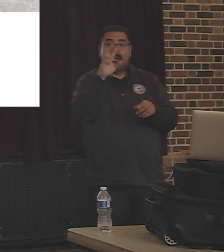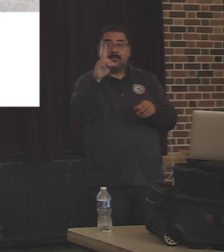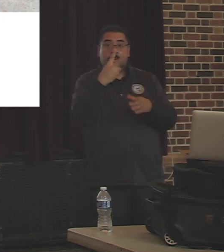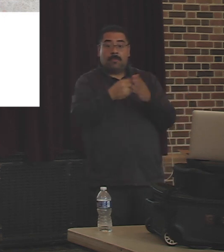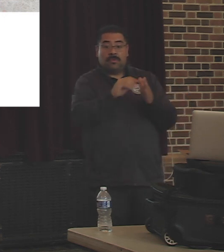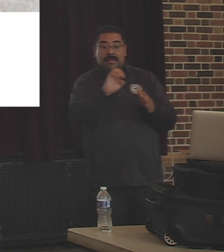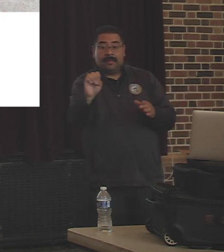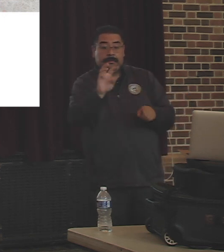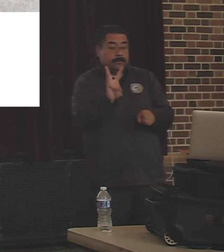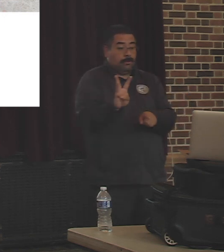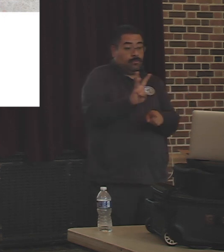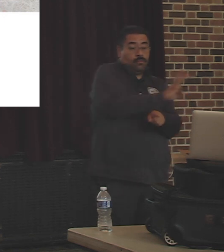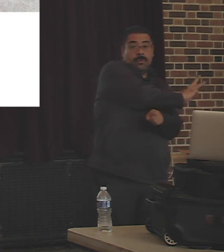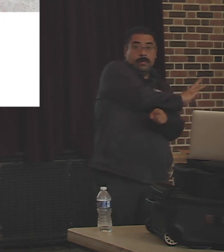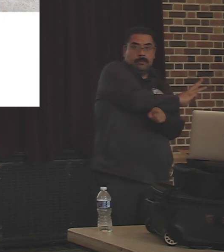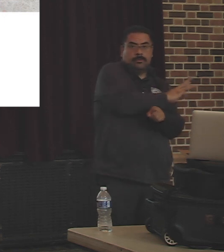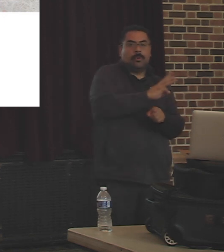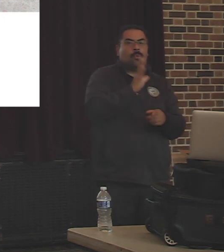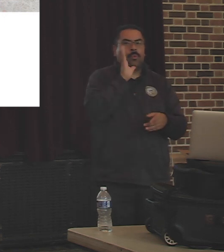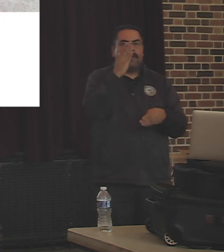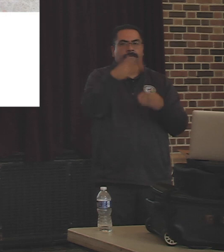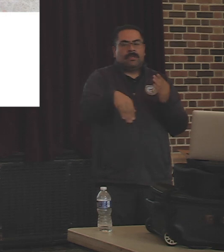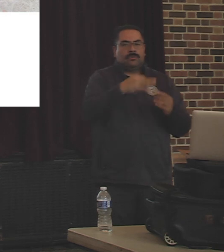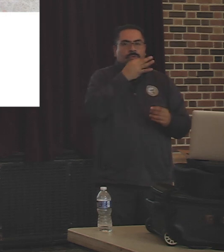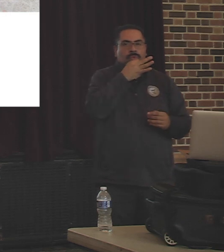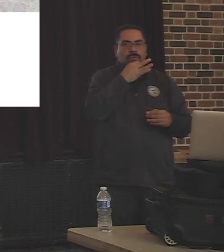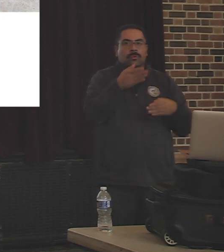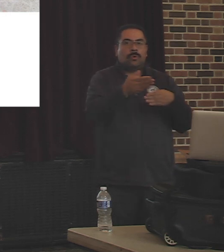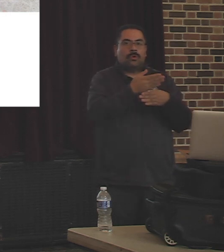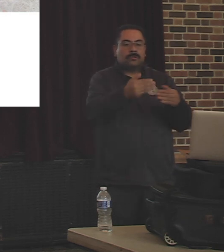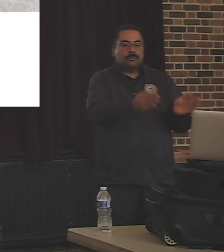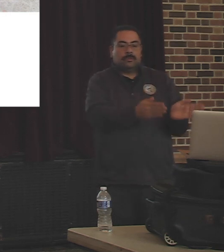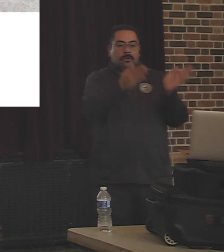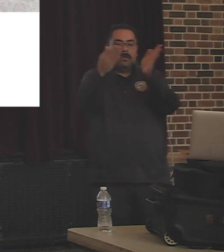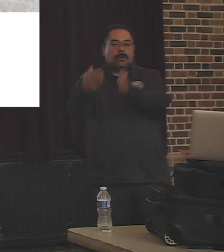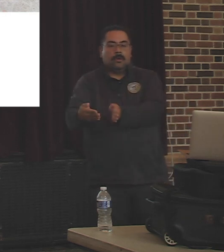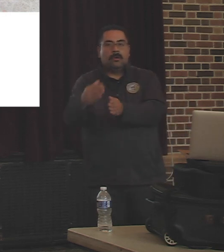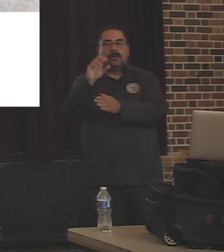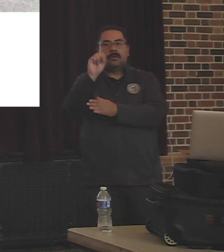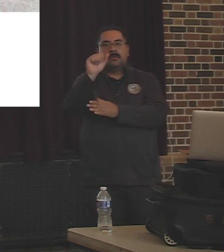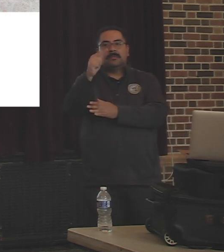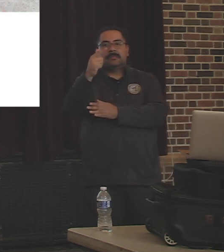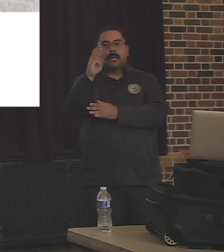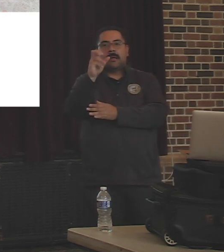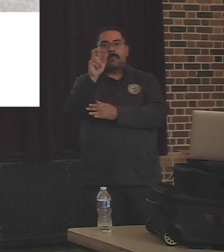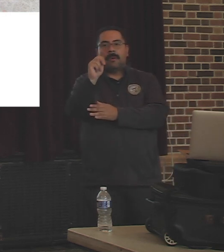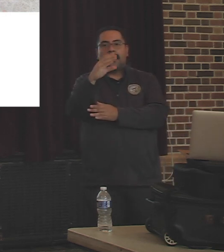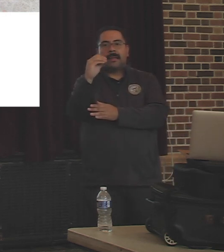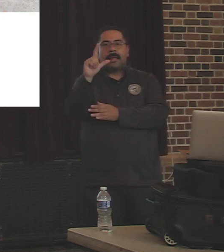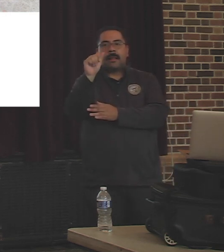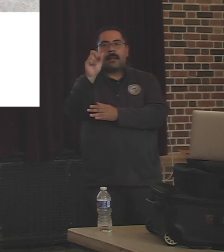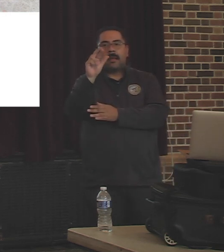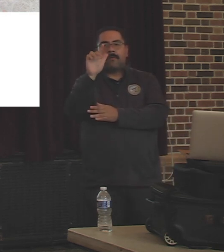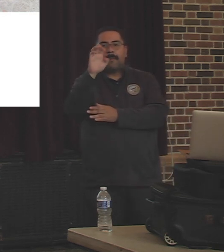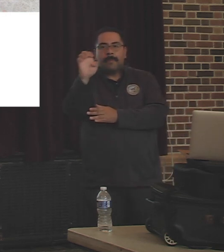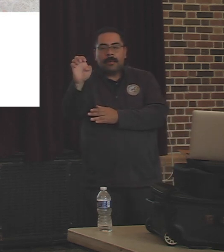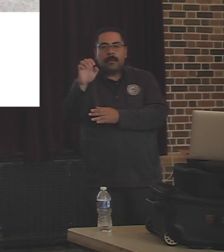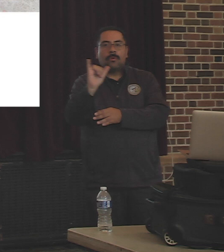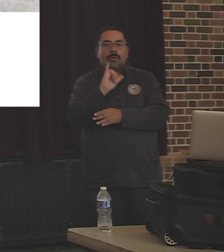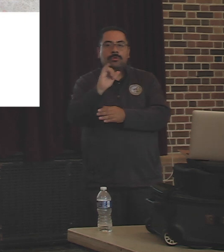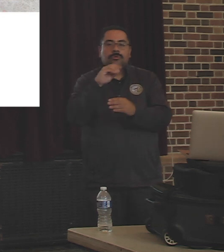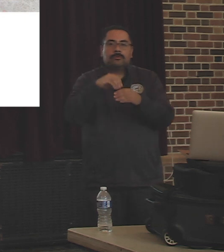couple of weeks. Additionally, between Sangamon and Larrabee, right around Halsted, we're also